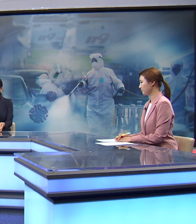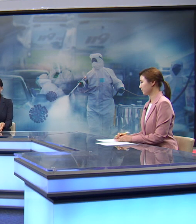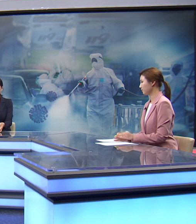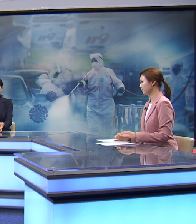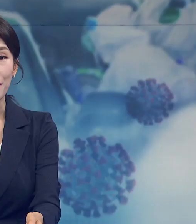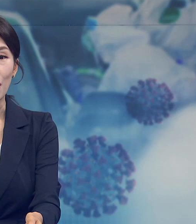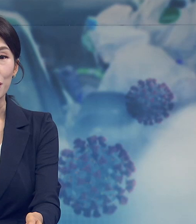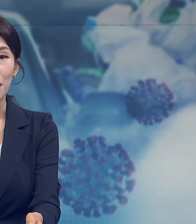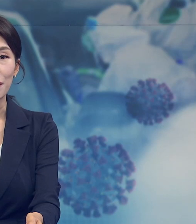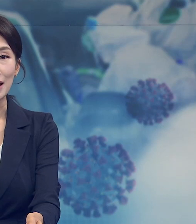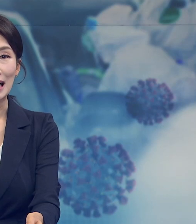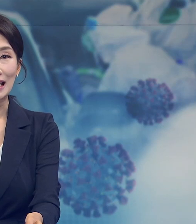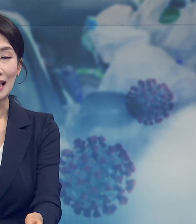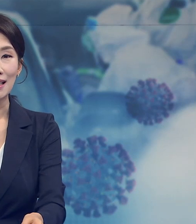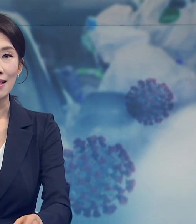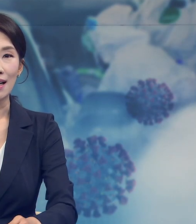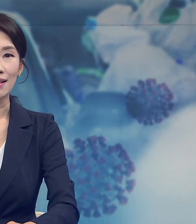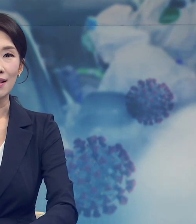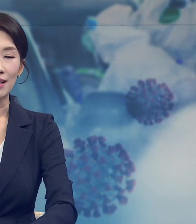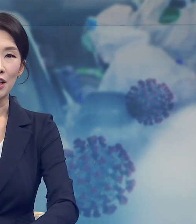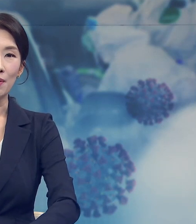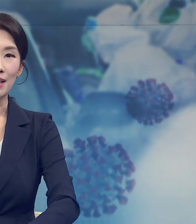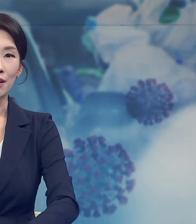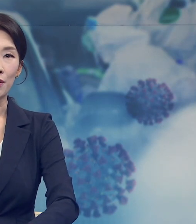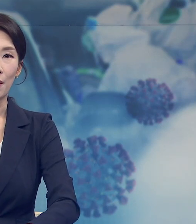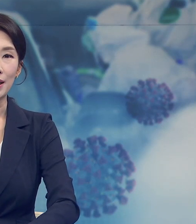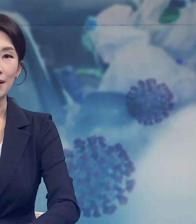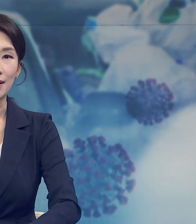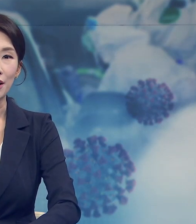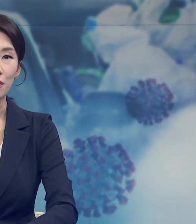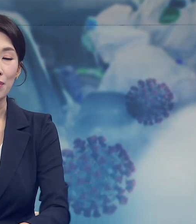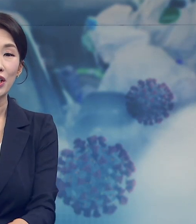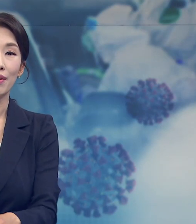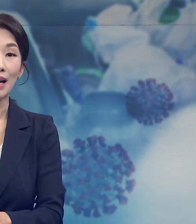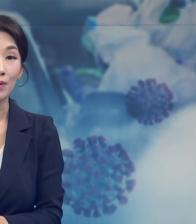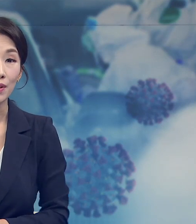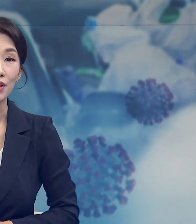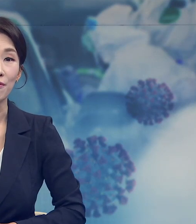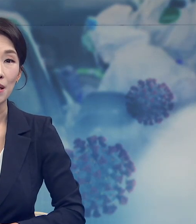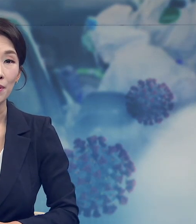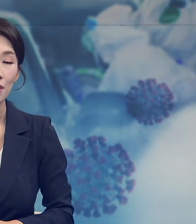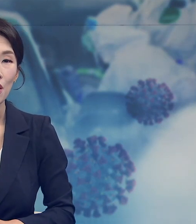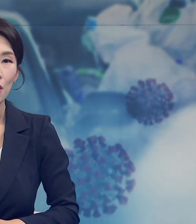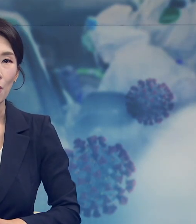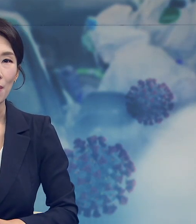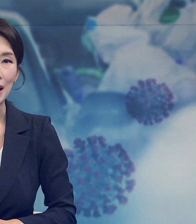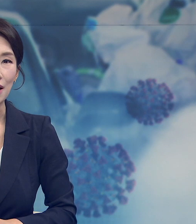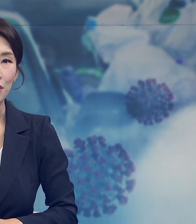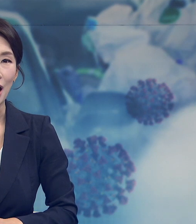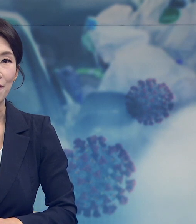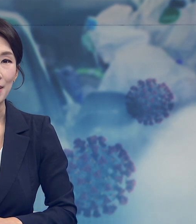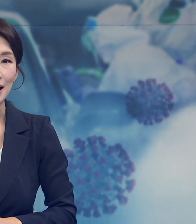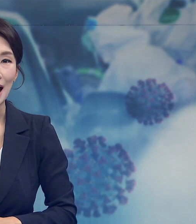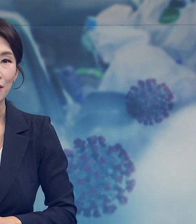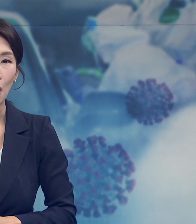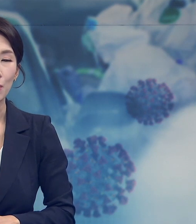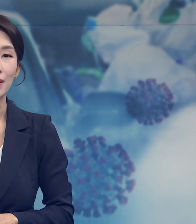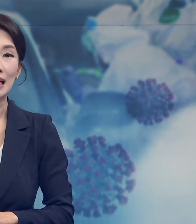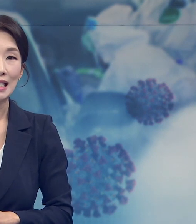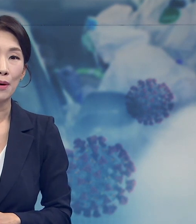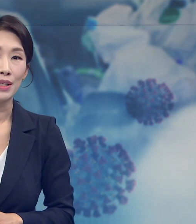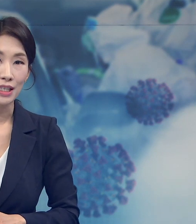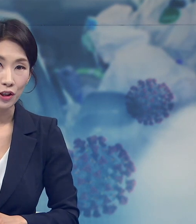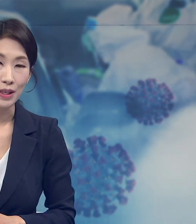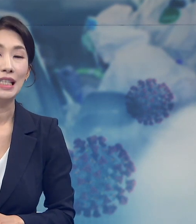for the afternoon briefing on COVID-19. Concerns continue as health authorities seek to reach thousands of people who are believed to have been at